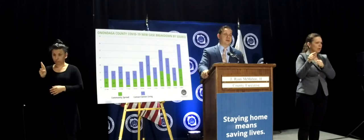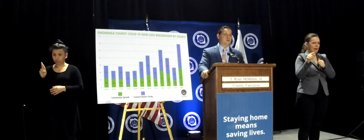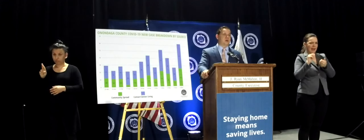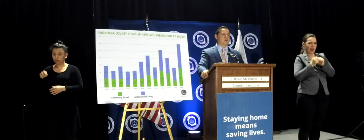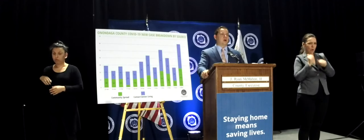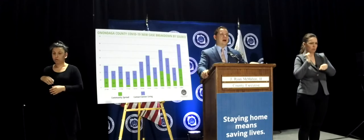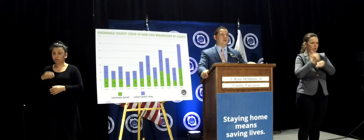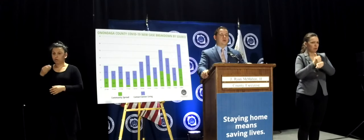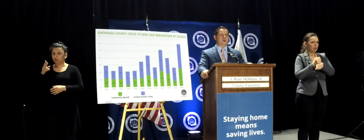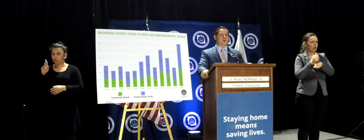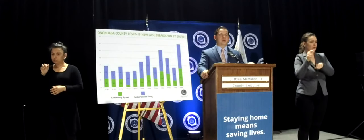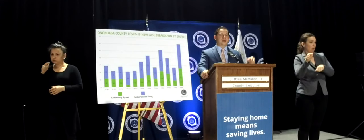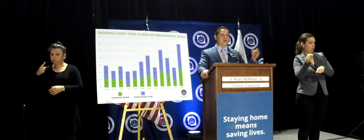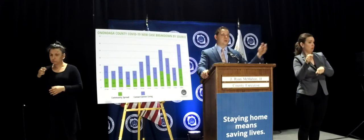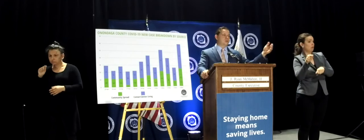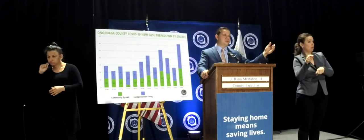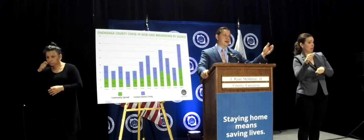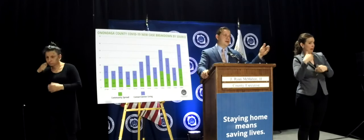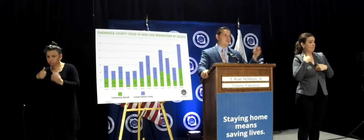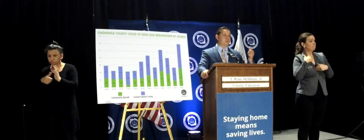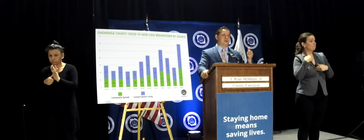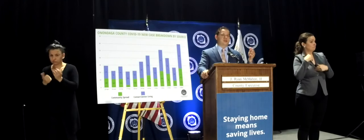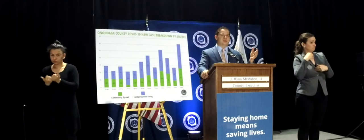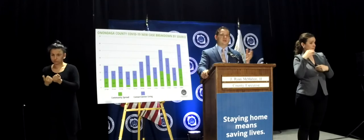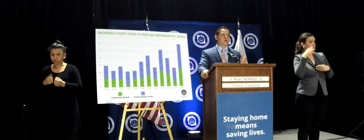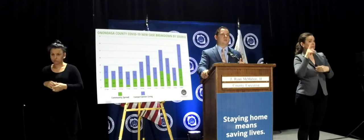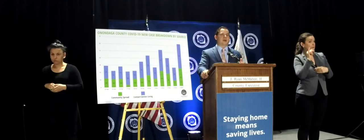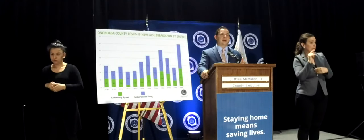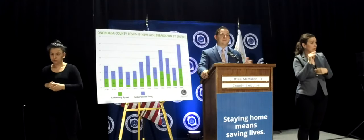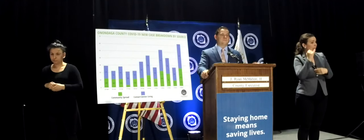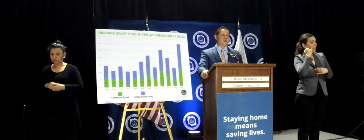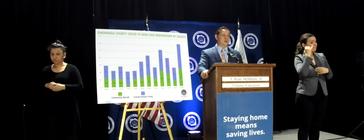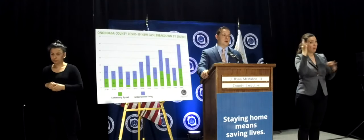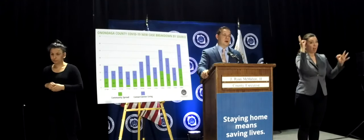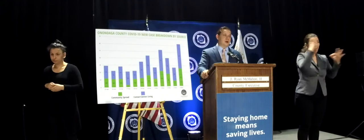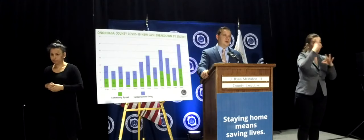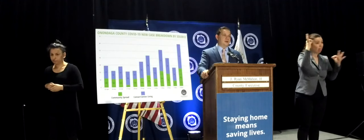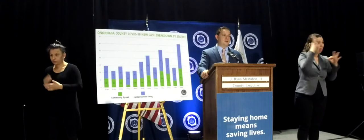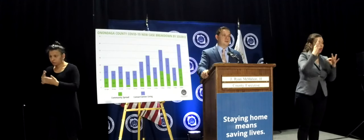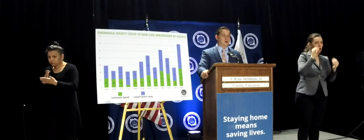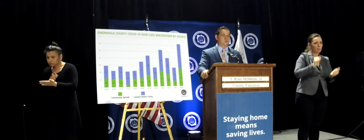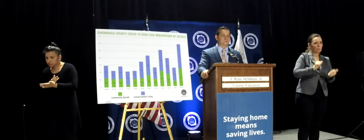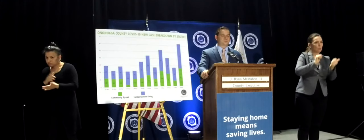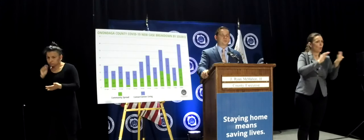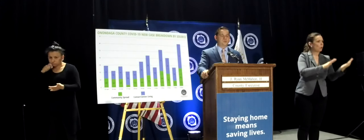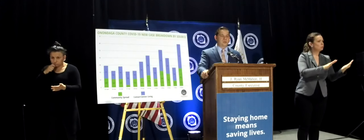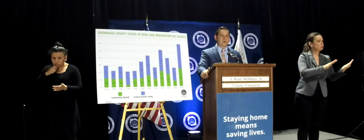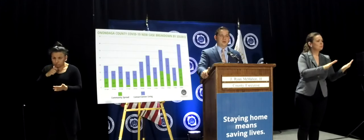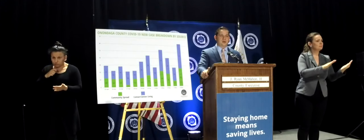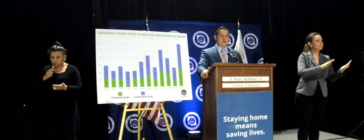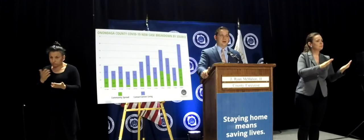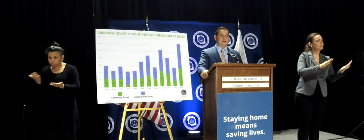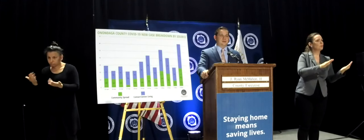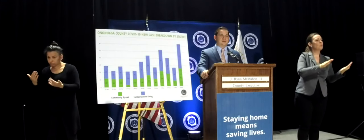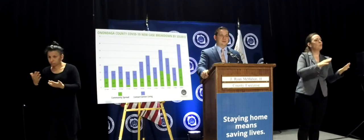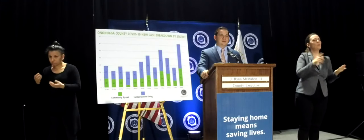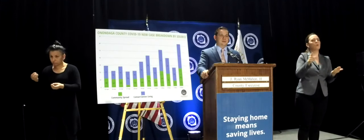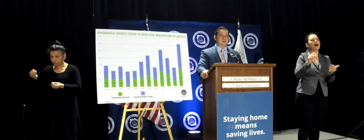can be. If we don't know how they're doing it, we can't use that information into our plan. And so